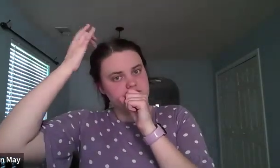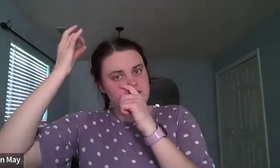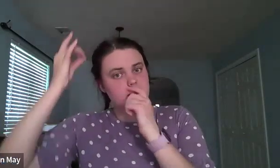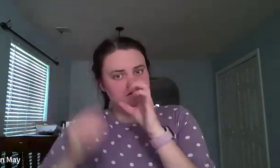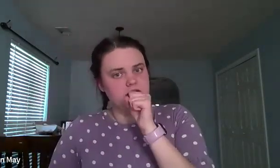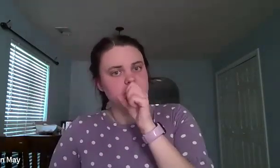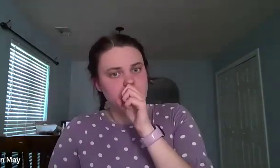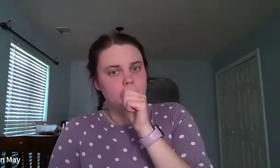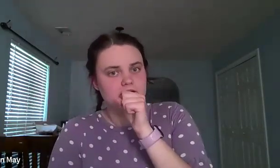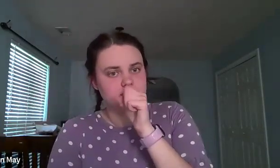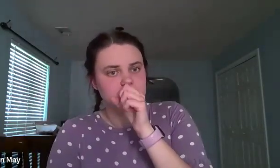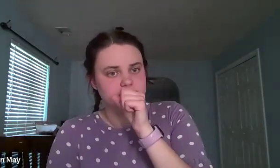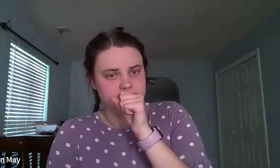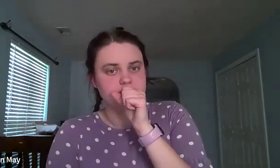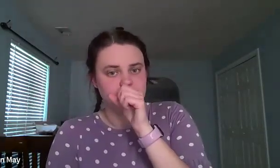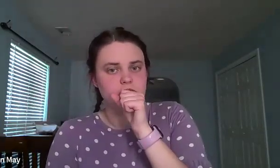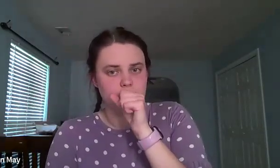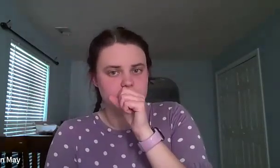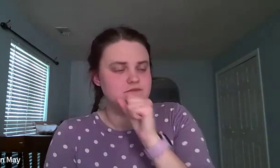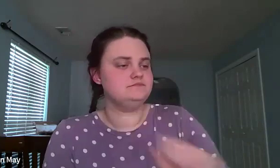seen the color video, orange.